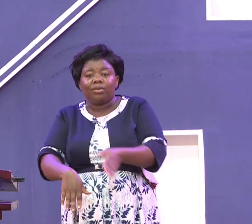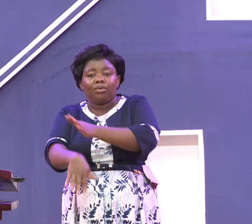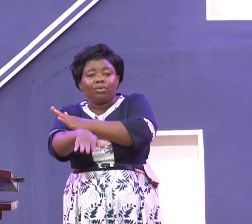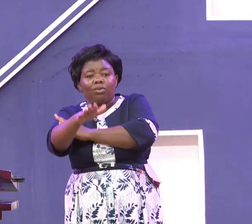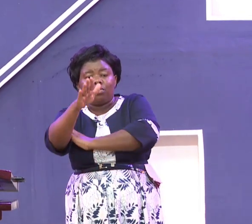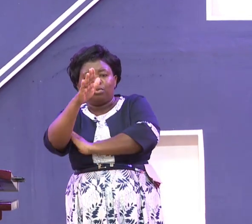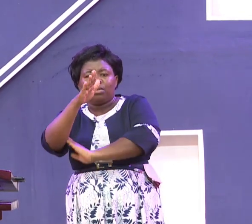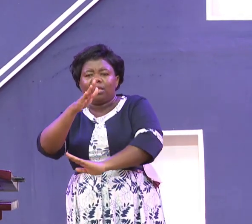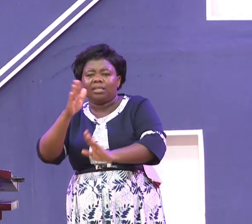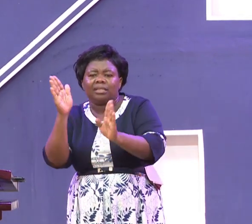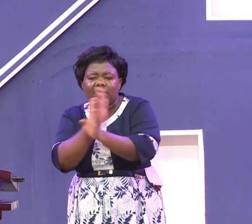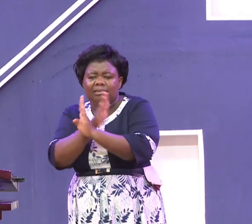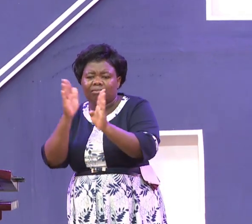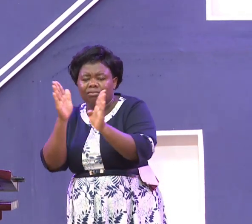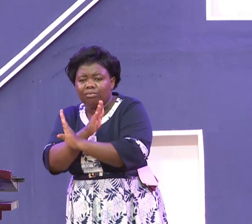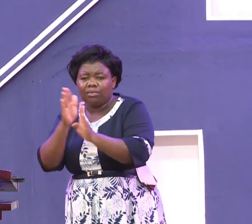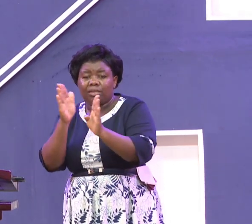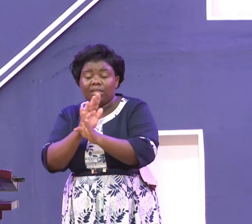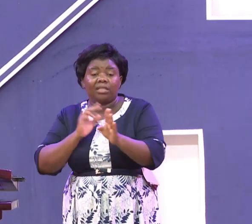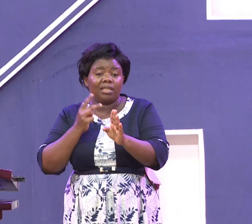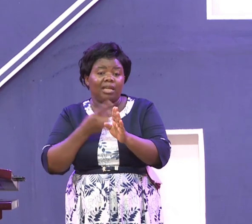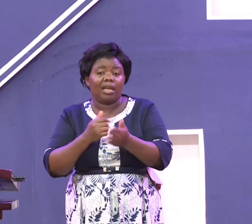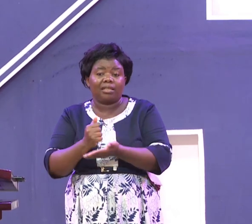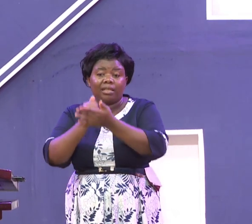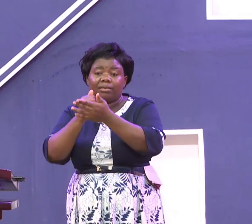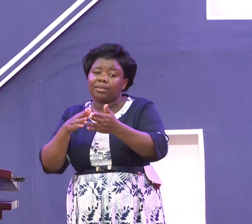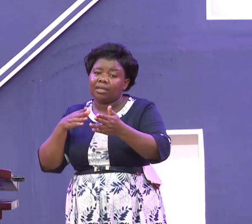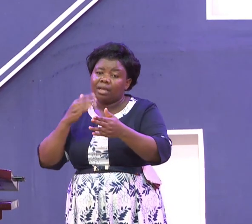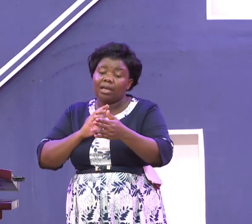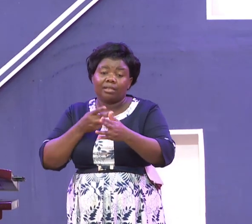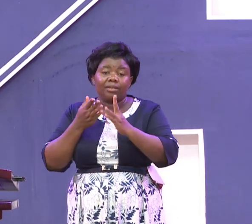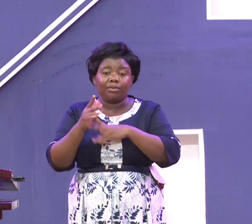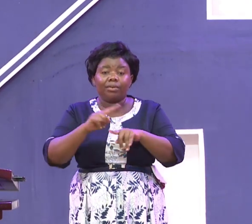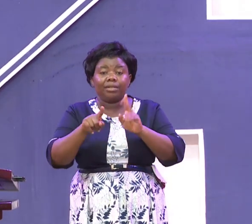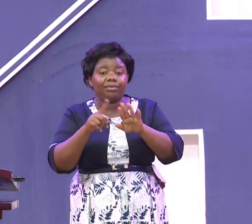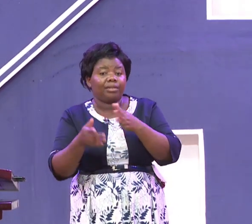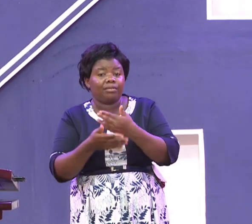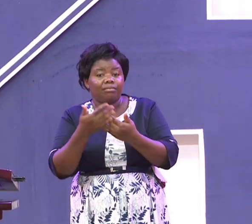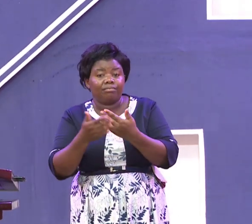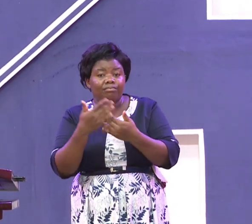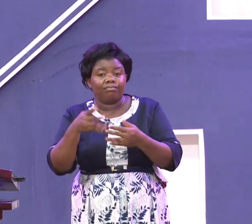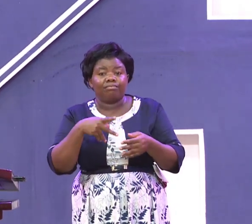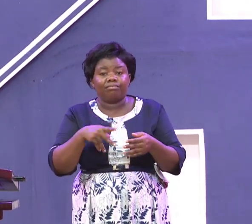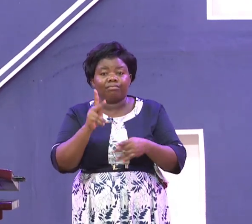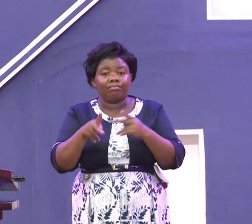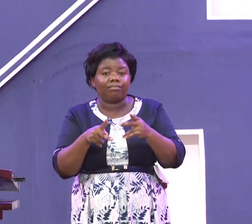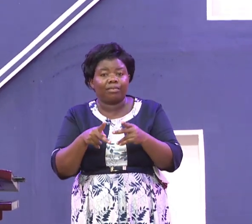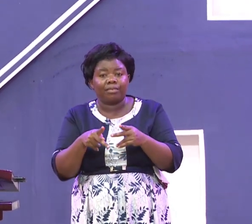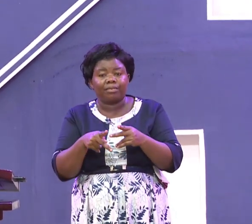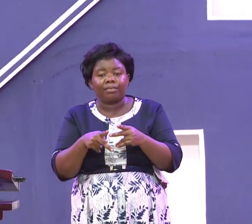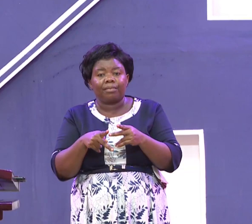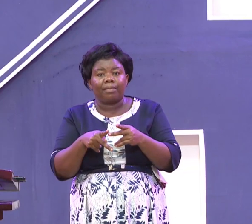And some of us, we have been through different people's arms until now.